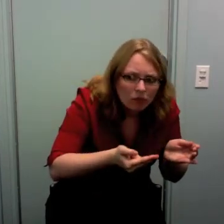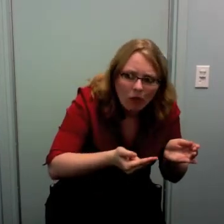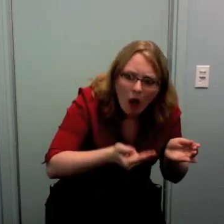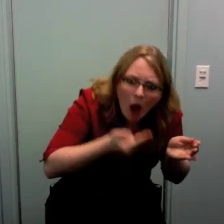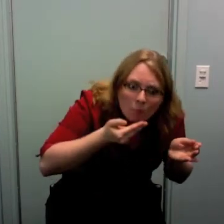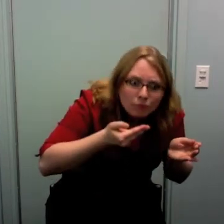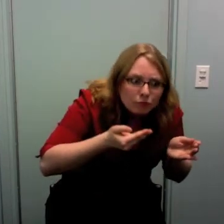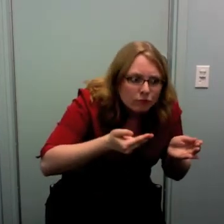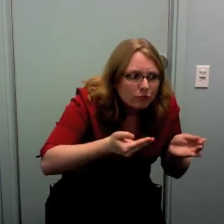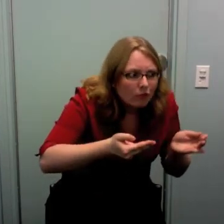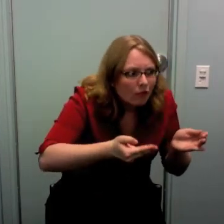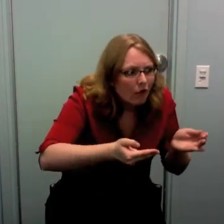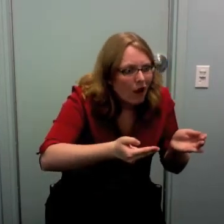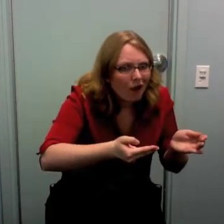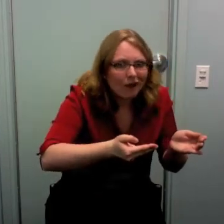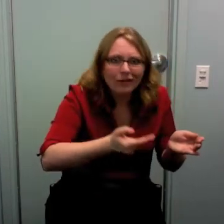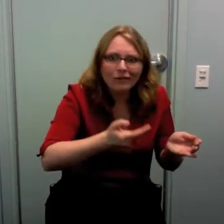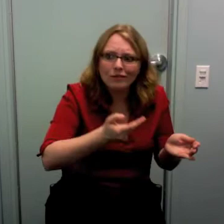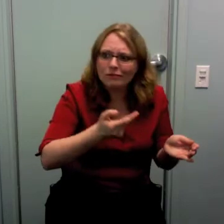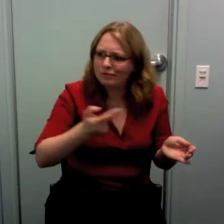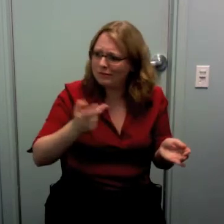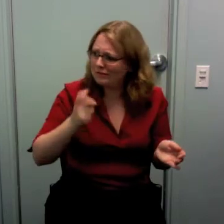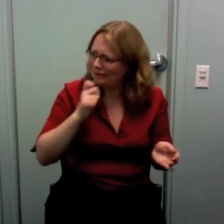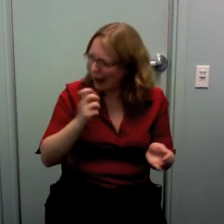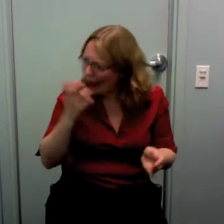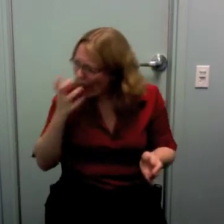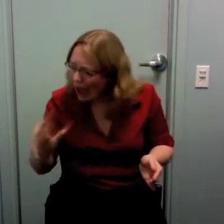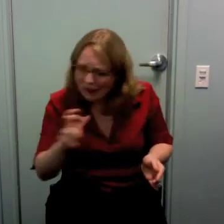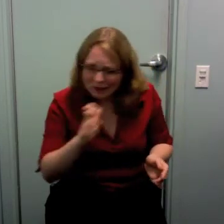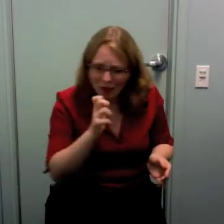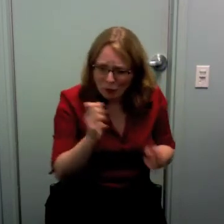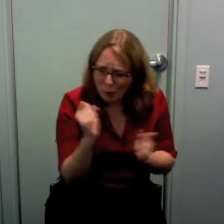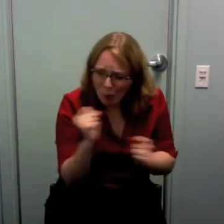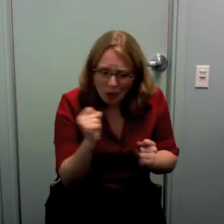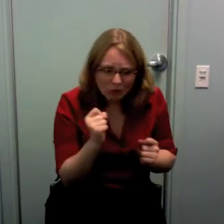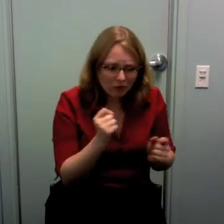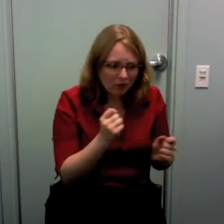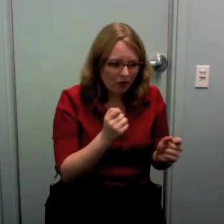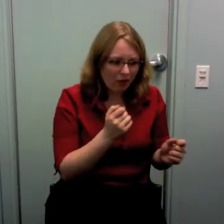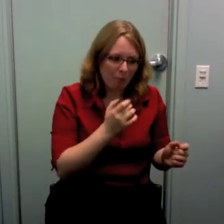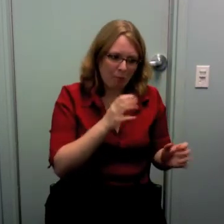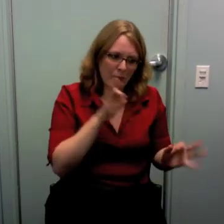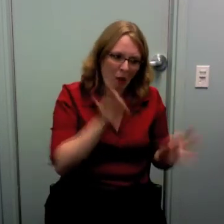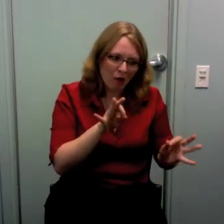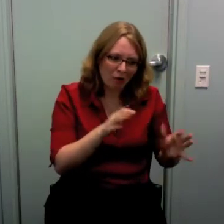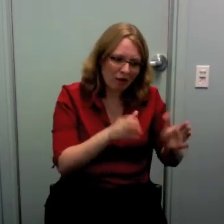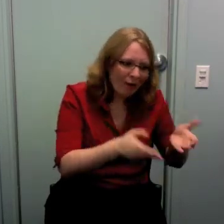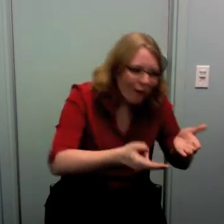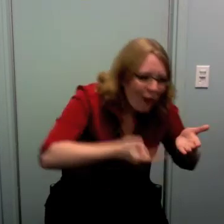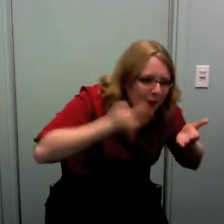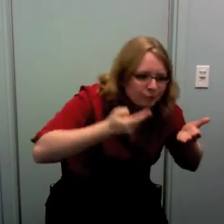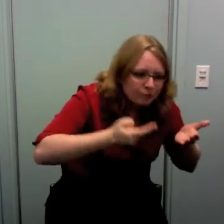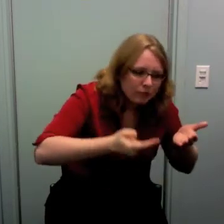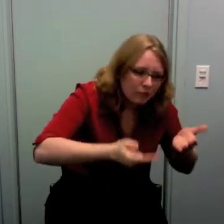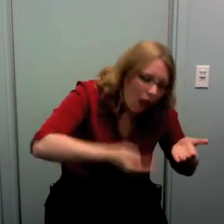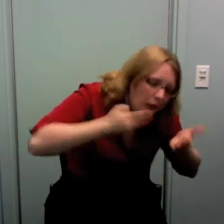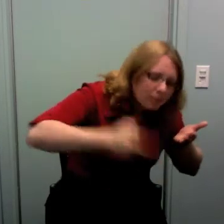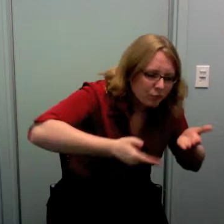was neither too hot nor too cold, but just right. And she liked it so well that she ate it all